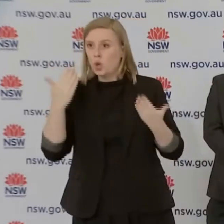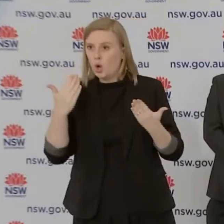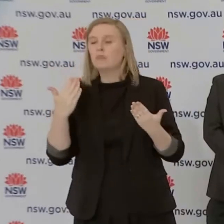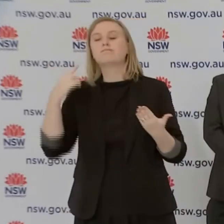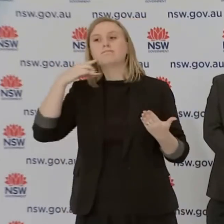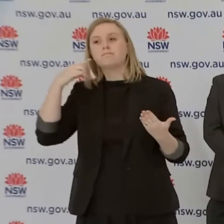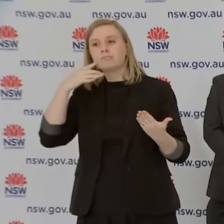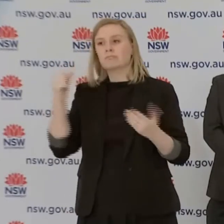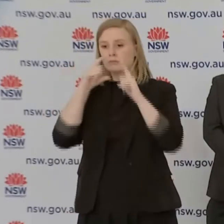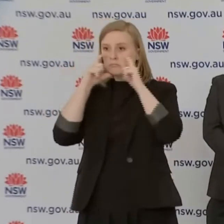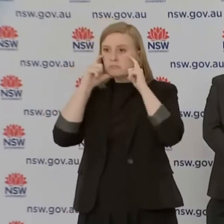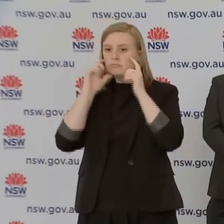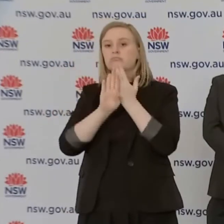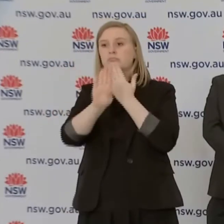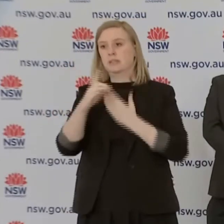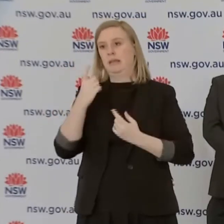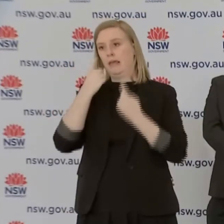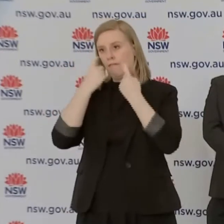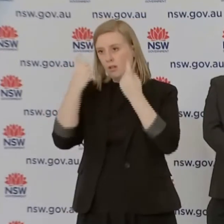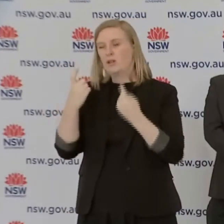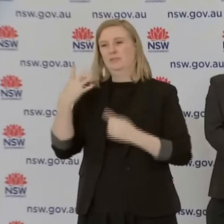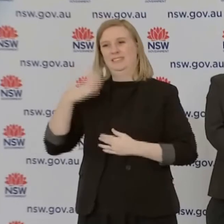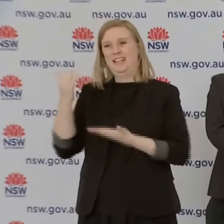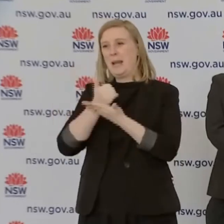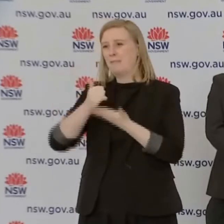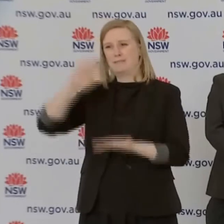we want to see that turn around as soon as possible. Thank you.